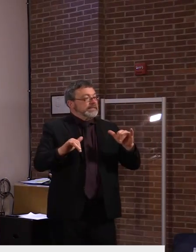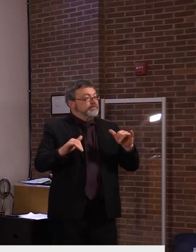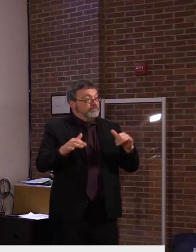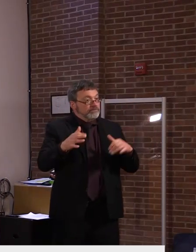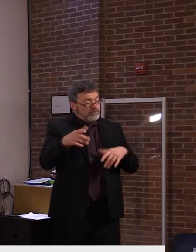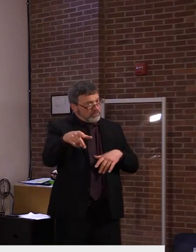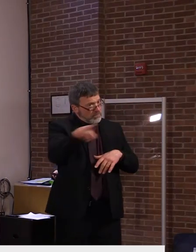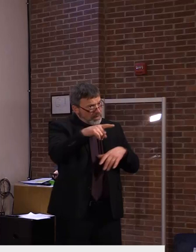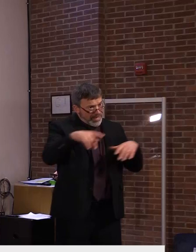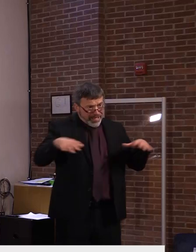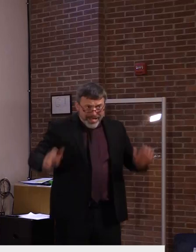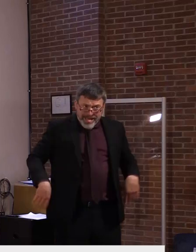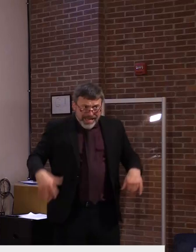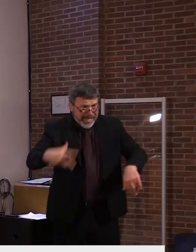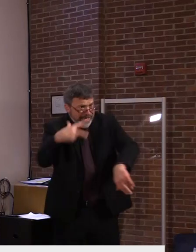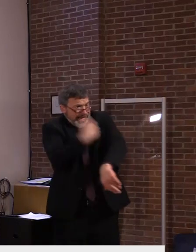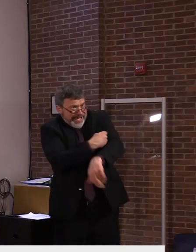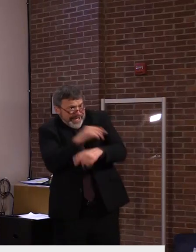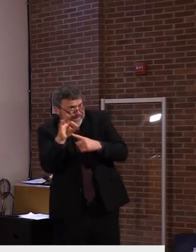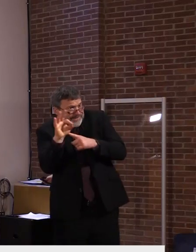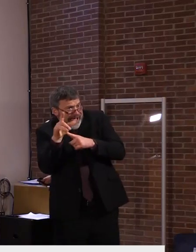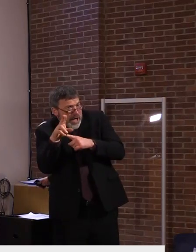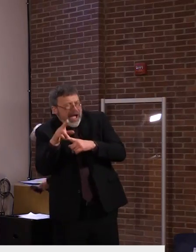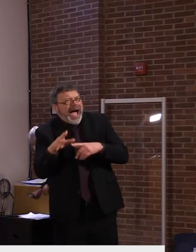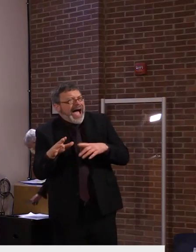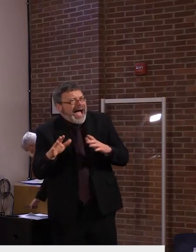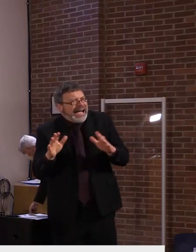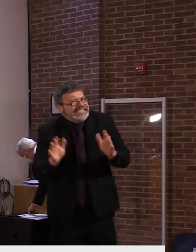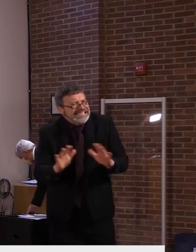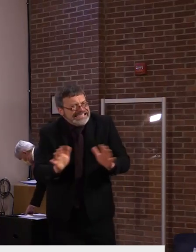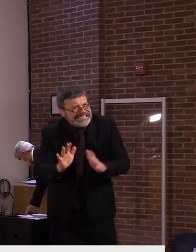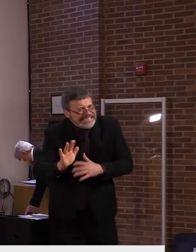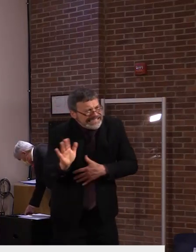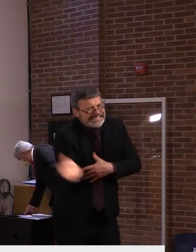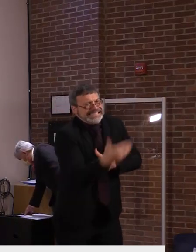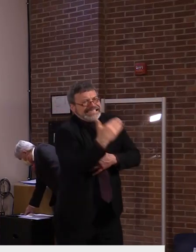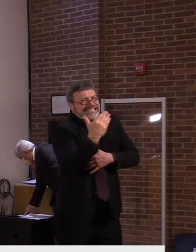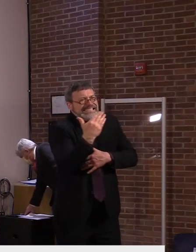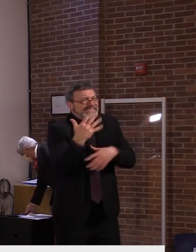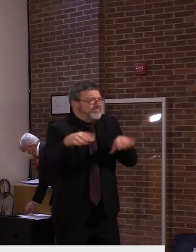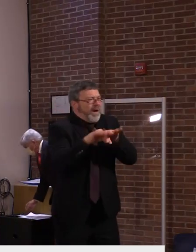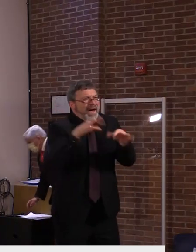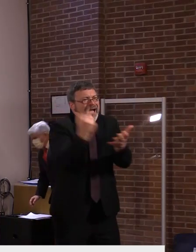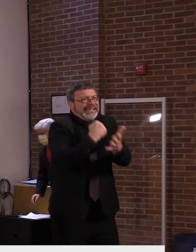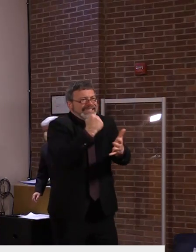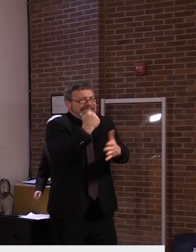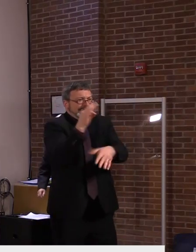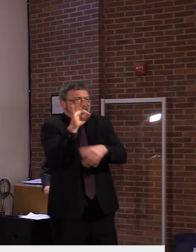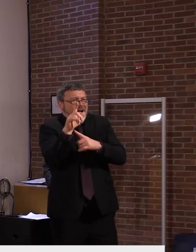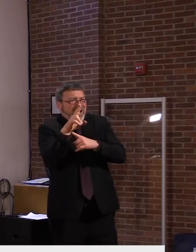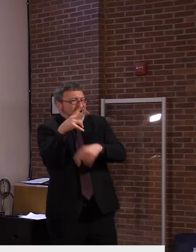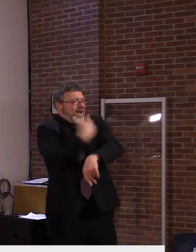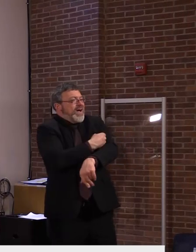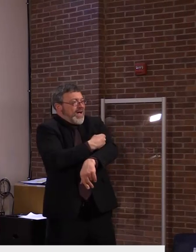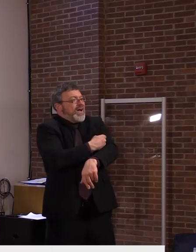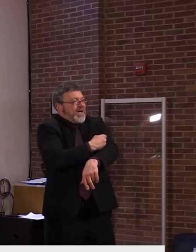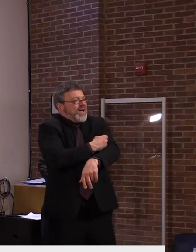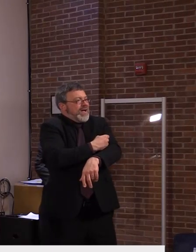similar to 2019, with about 193,000 shots by this